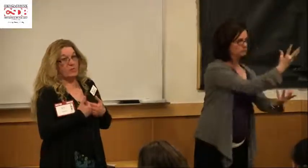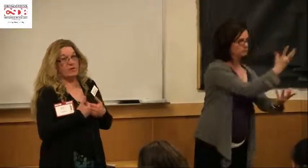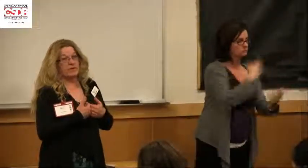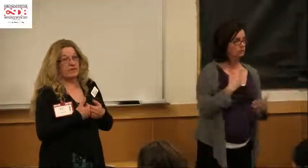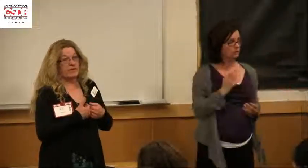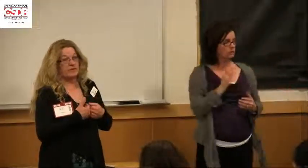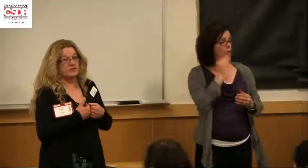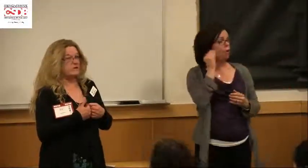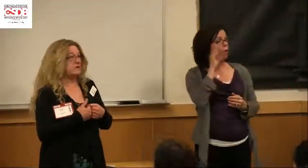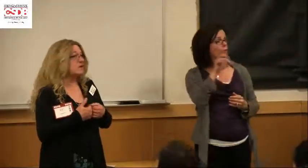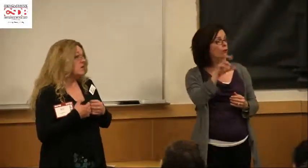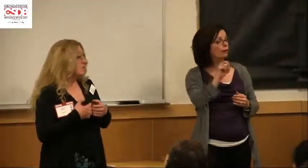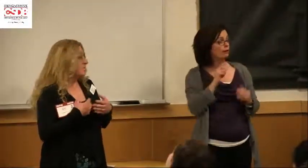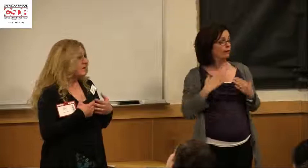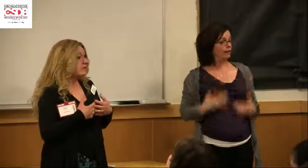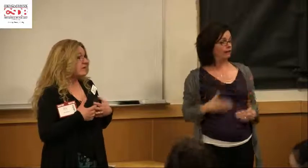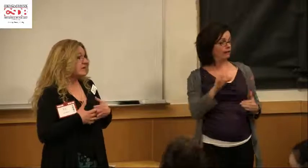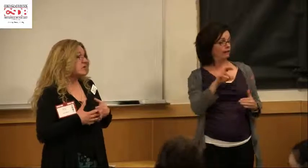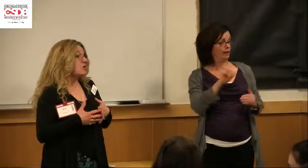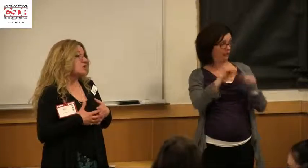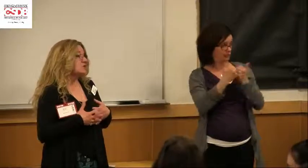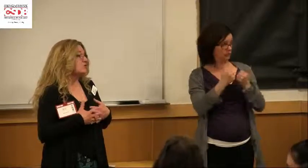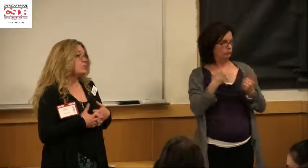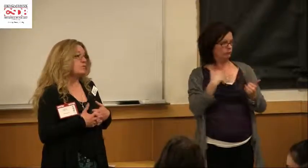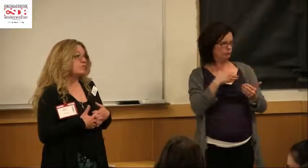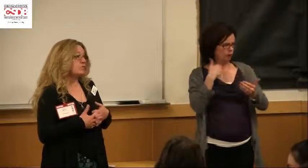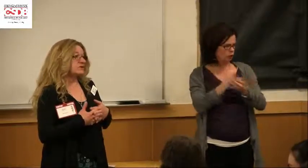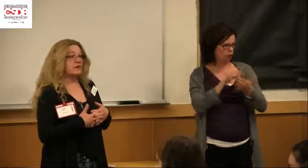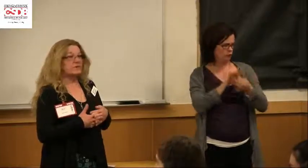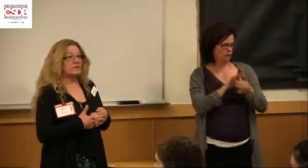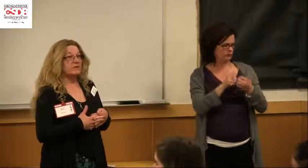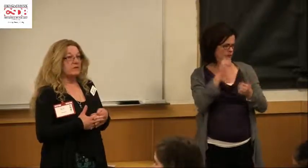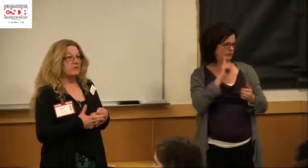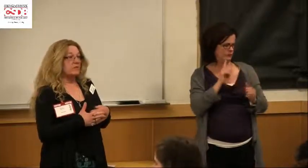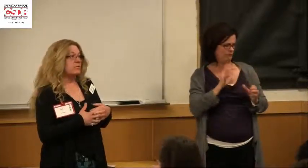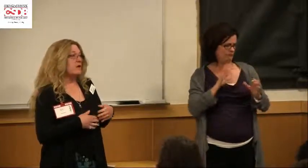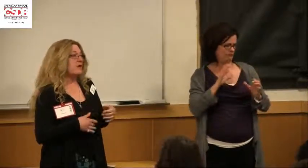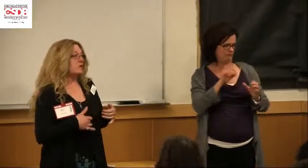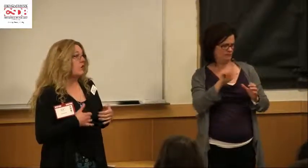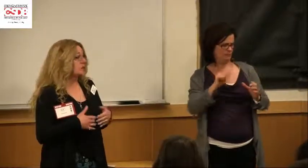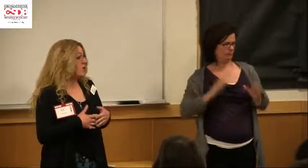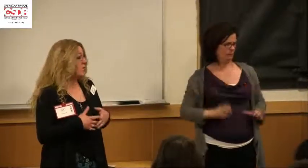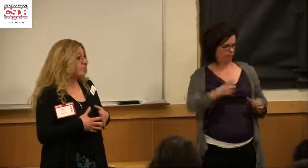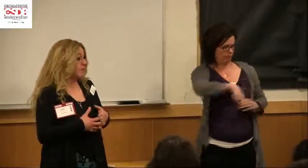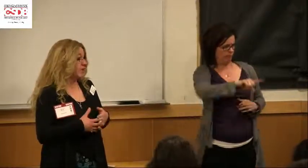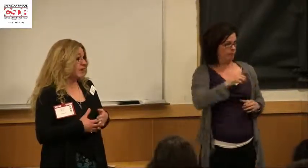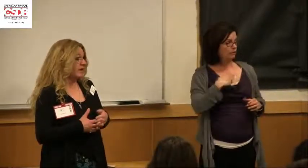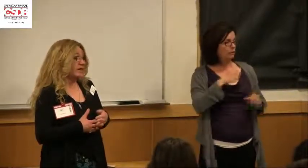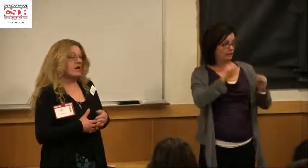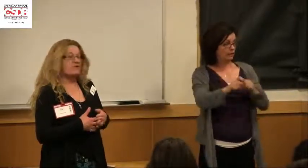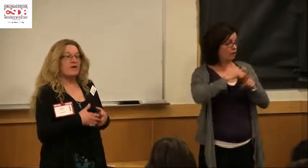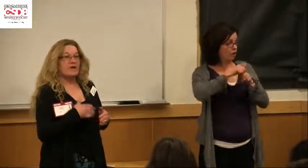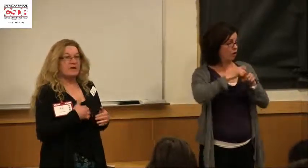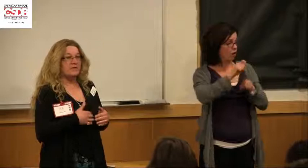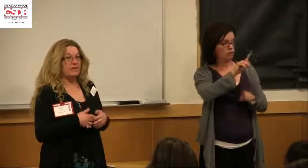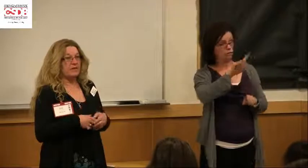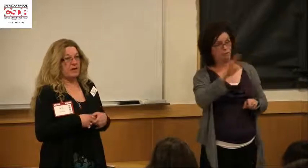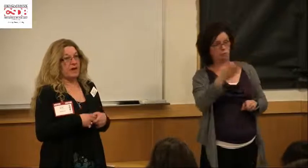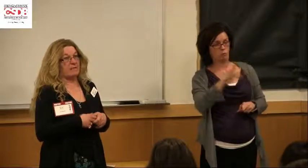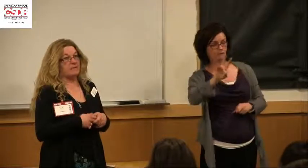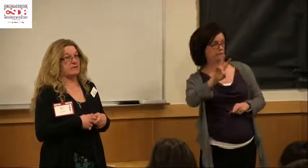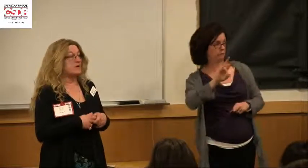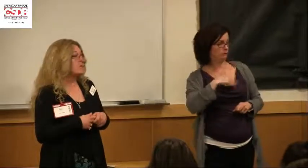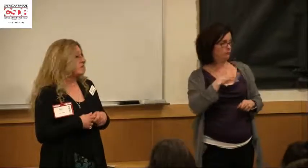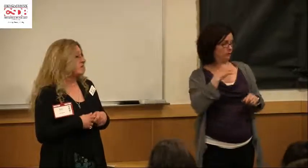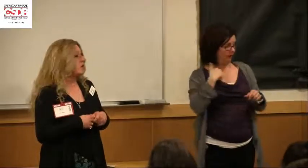clients at our home health care agency. They know they can call us 24/7. We have an on-call phone line. If anything